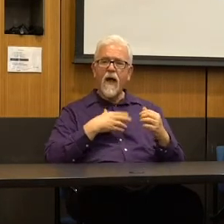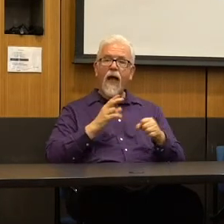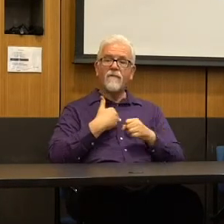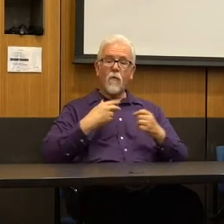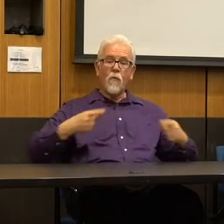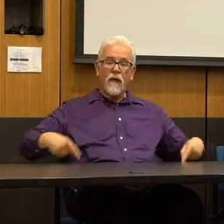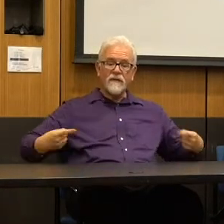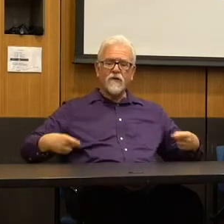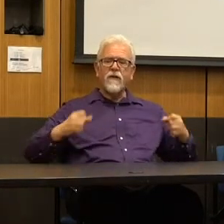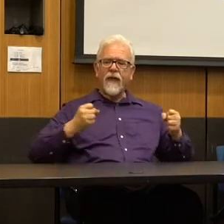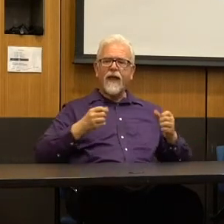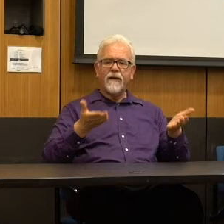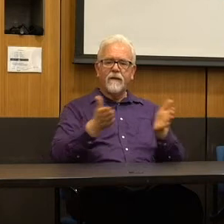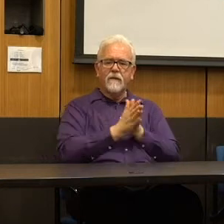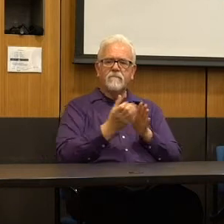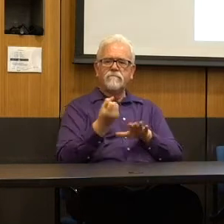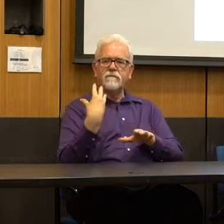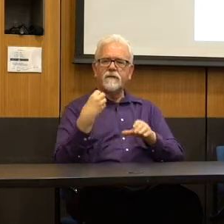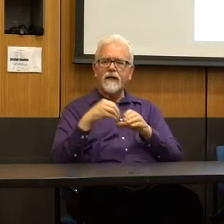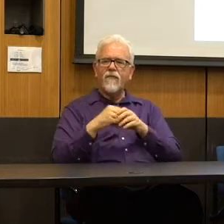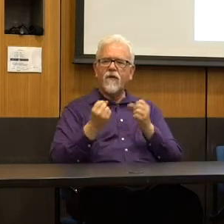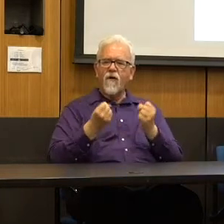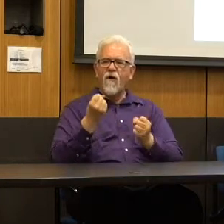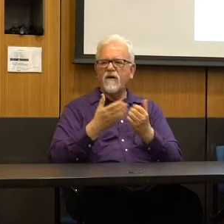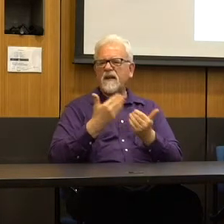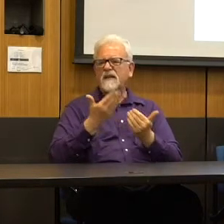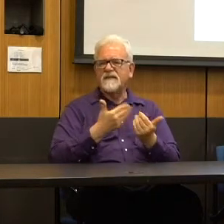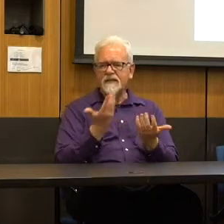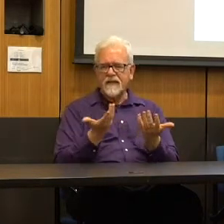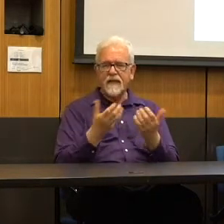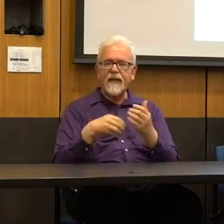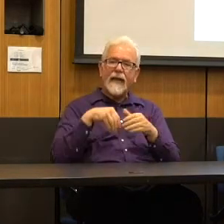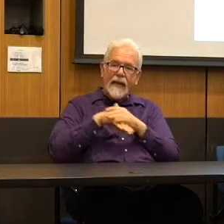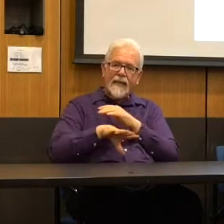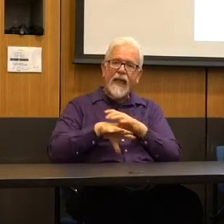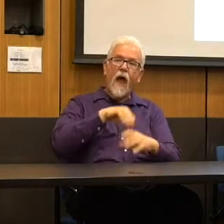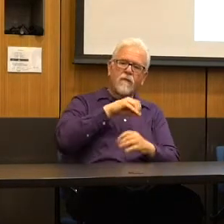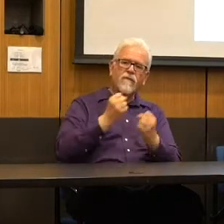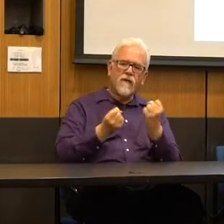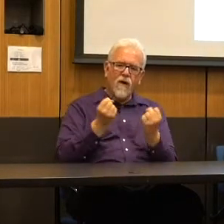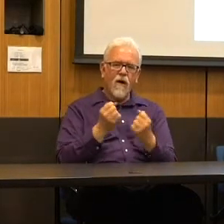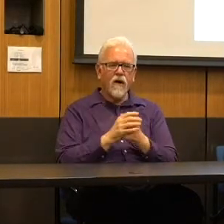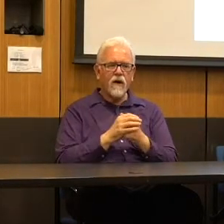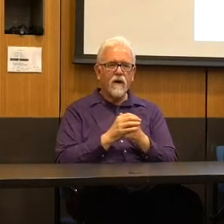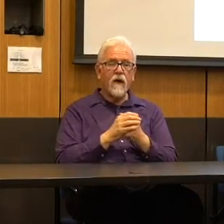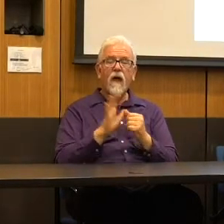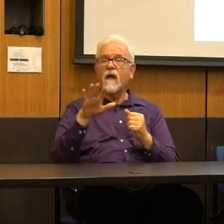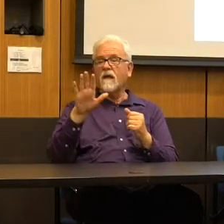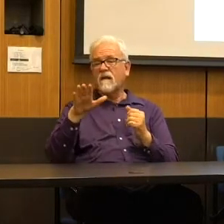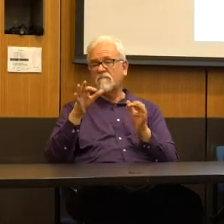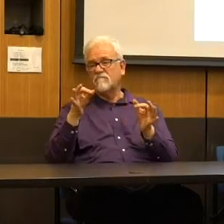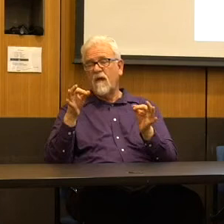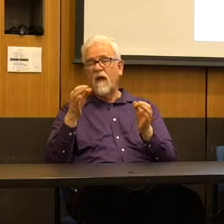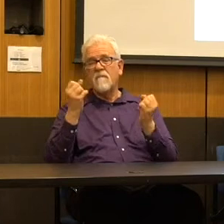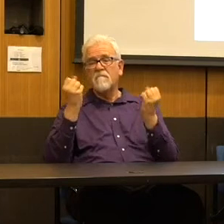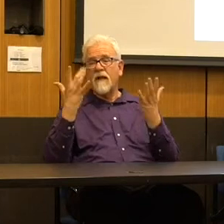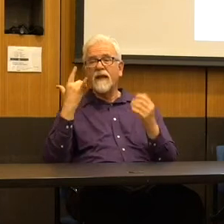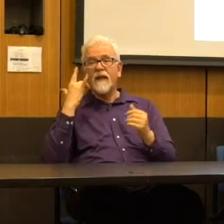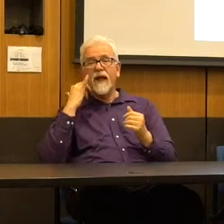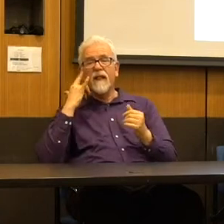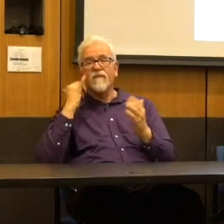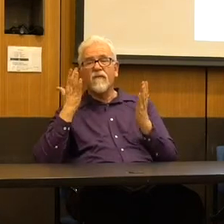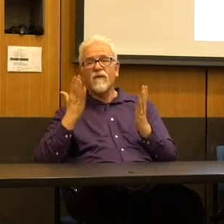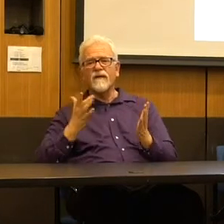out of that car. I want to point out to you, though, too, that a lot of Californians actually had